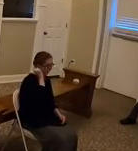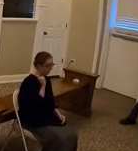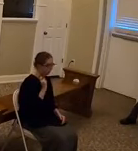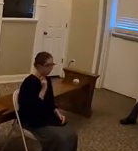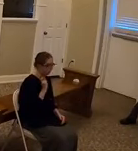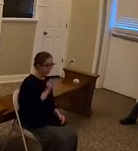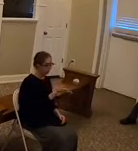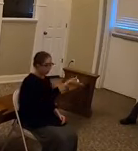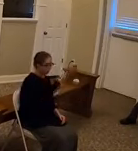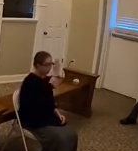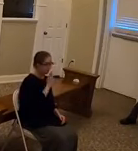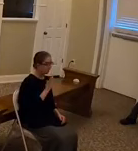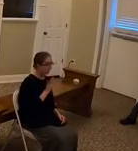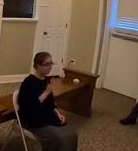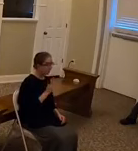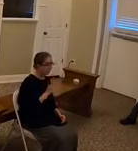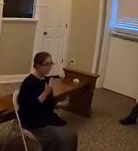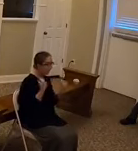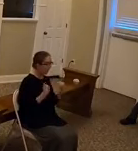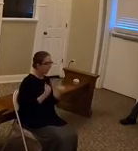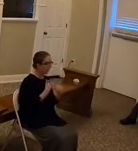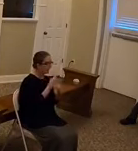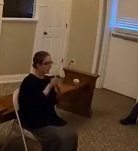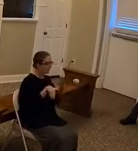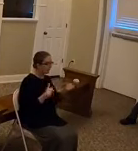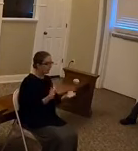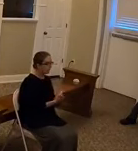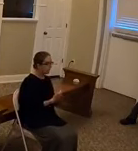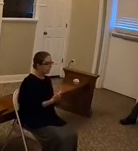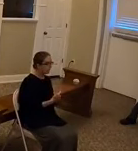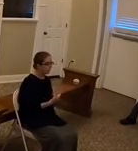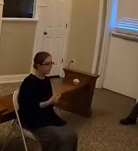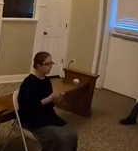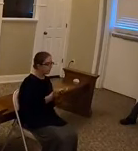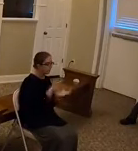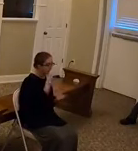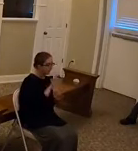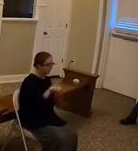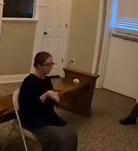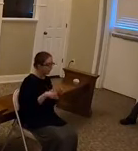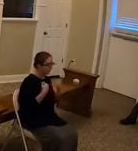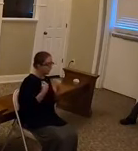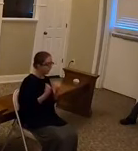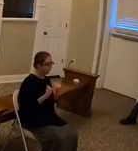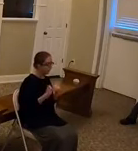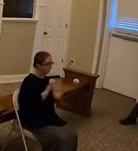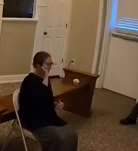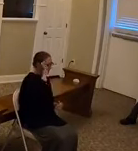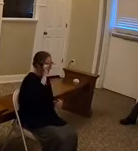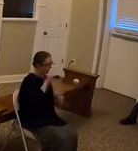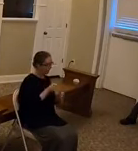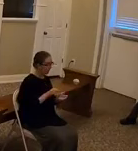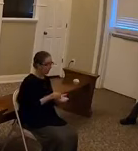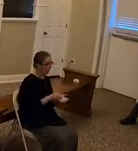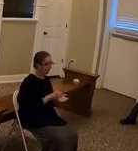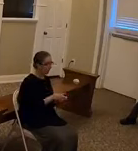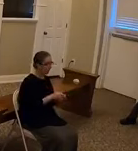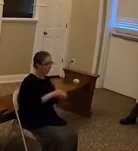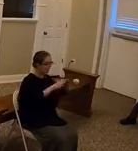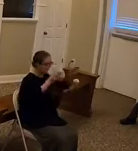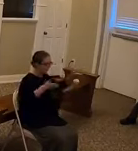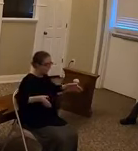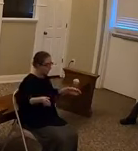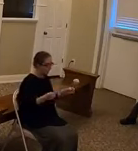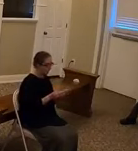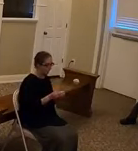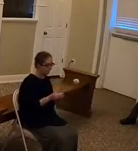because God owns it all. Come on. Bible said he owns it, cattle on 1,000 hills. I'd say